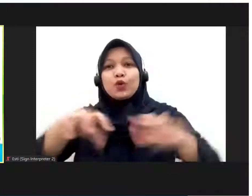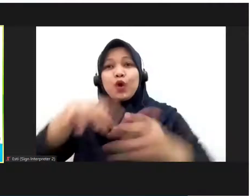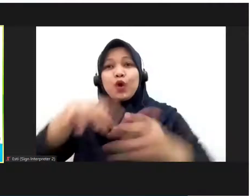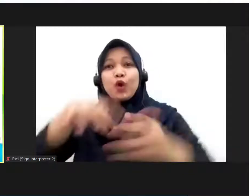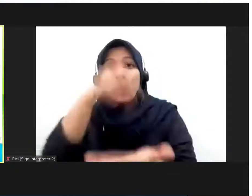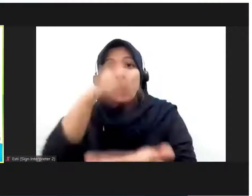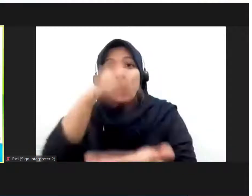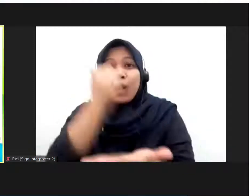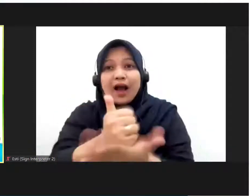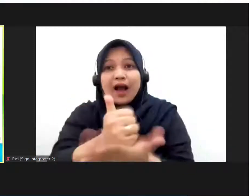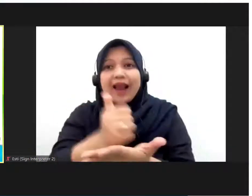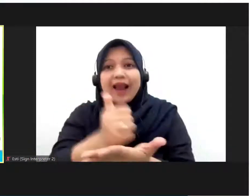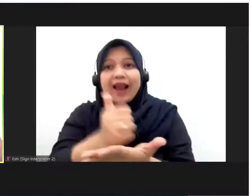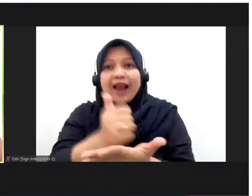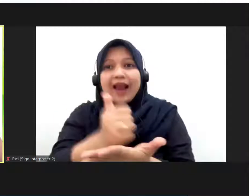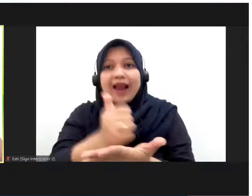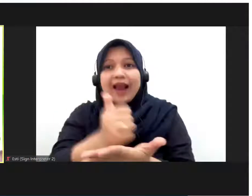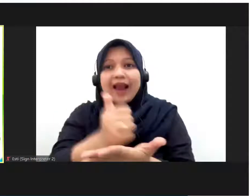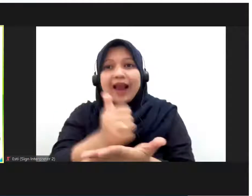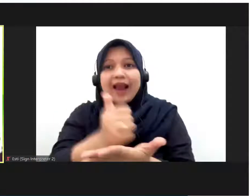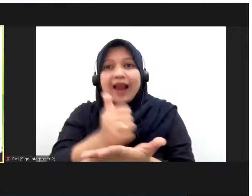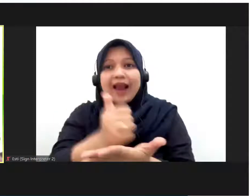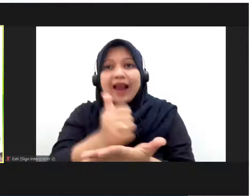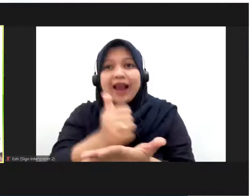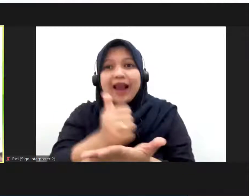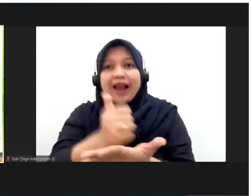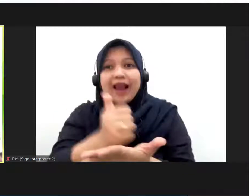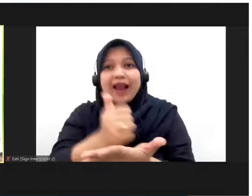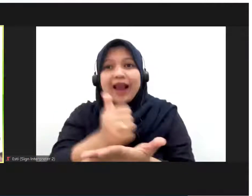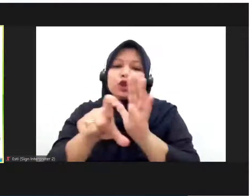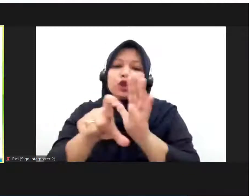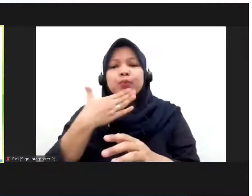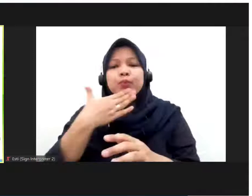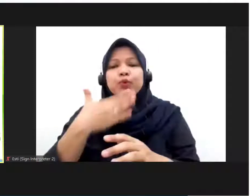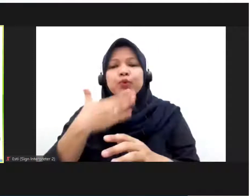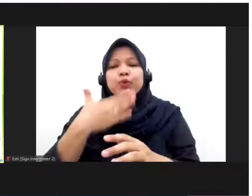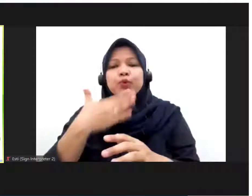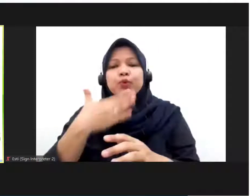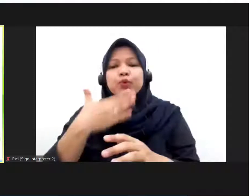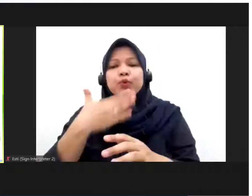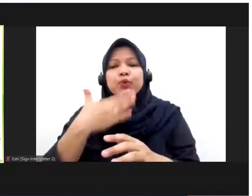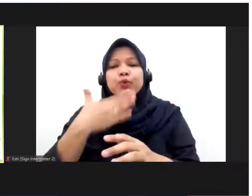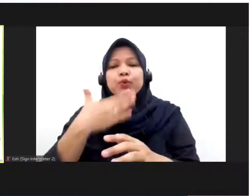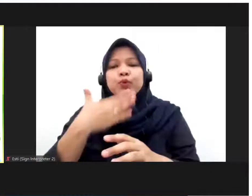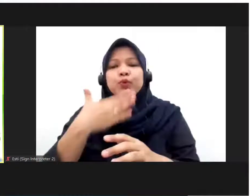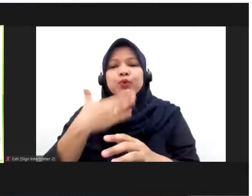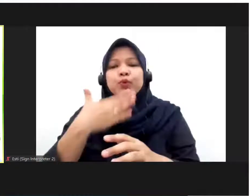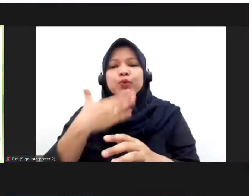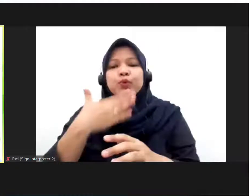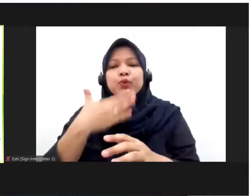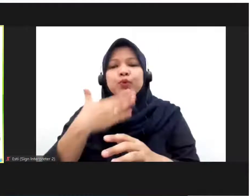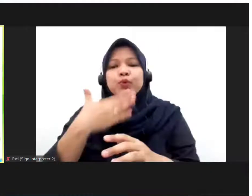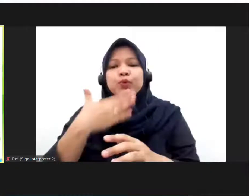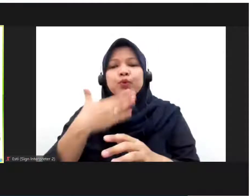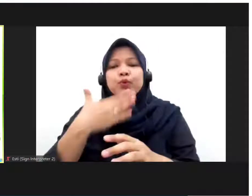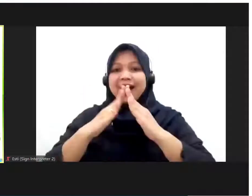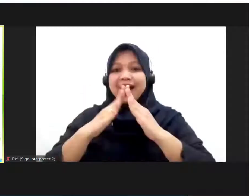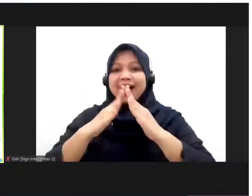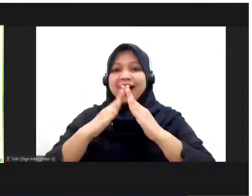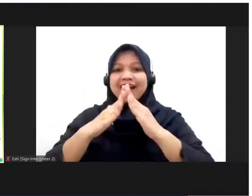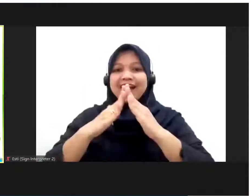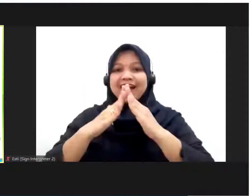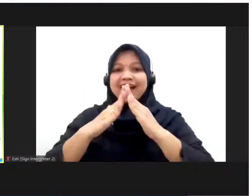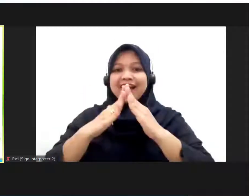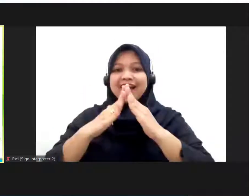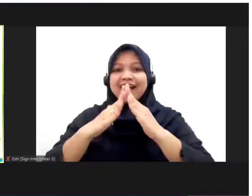if for example you have like garden, in-house garden, or in